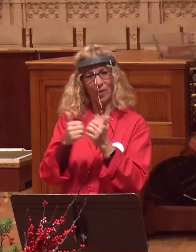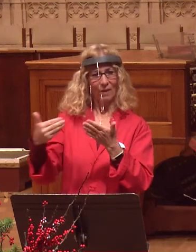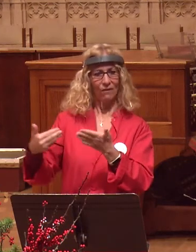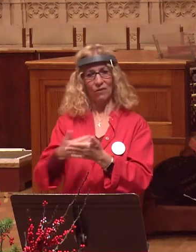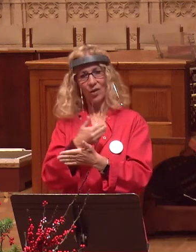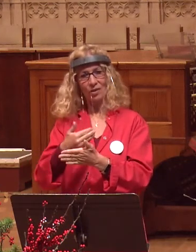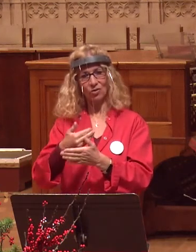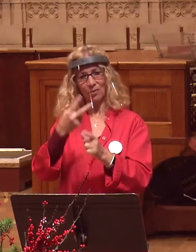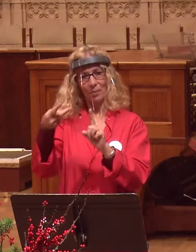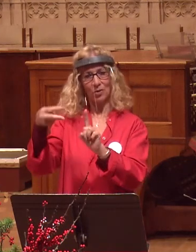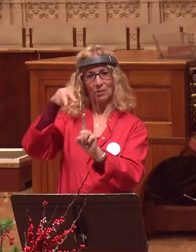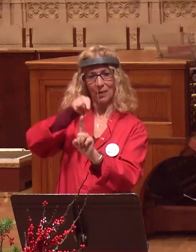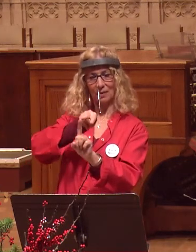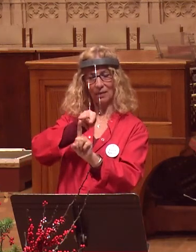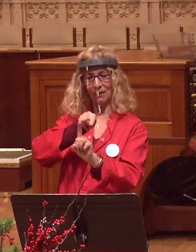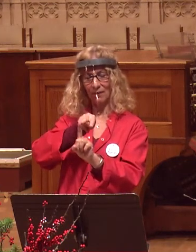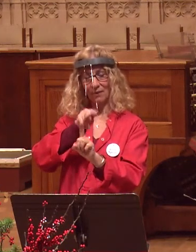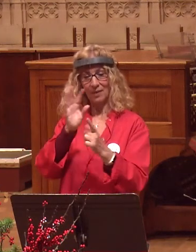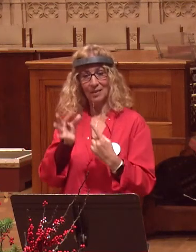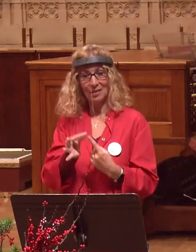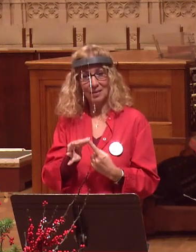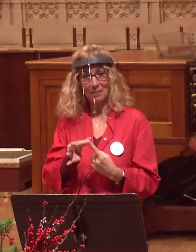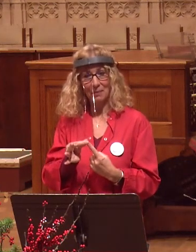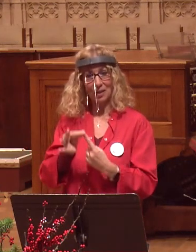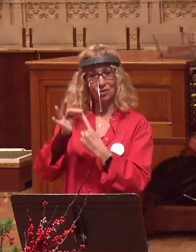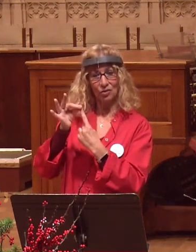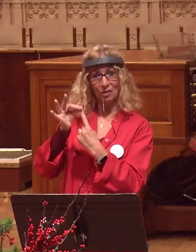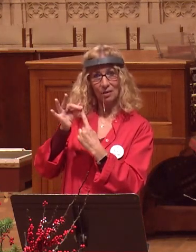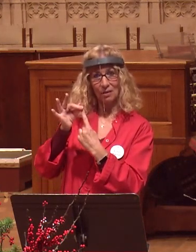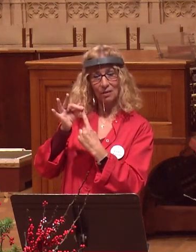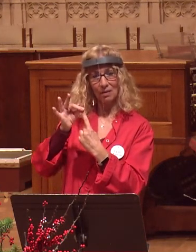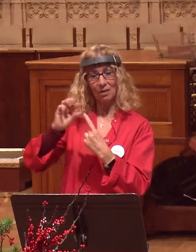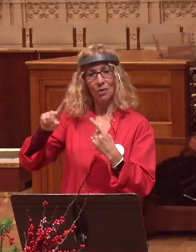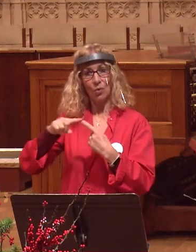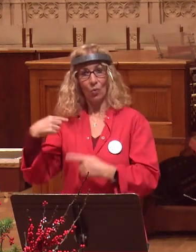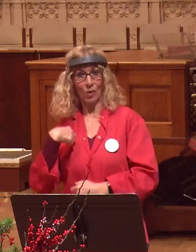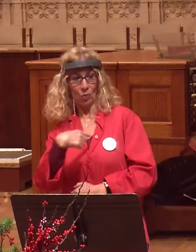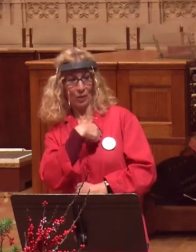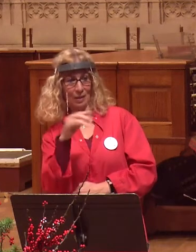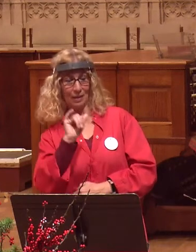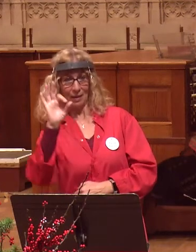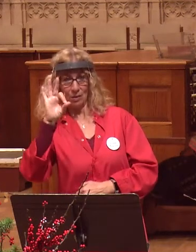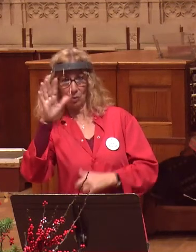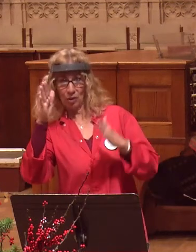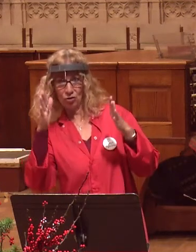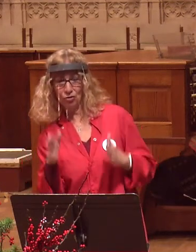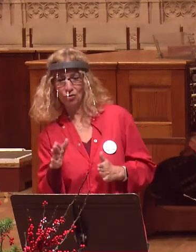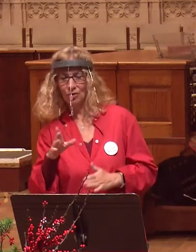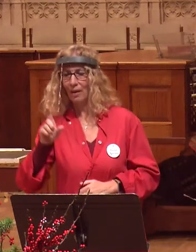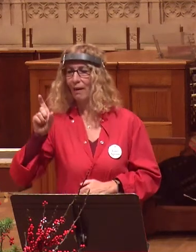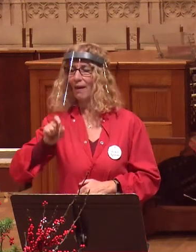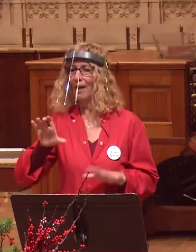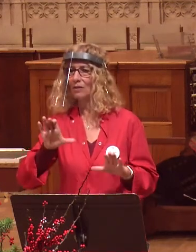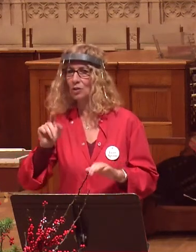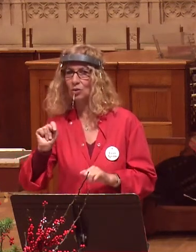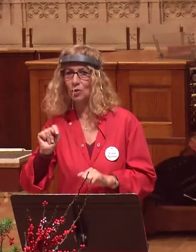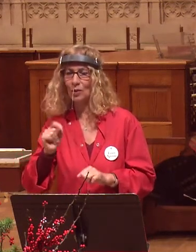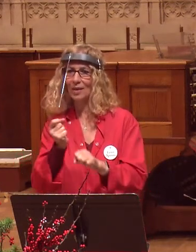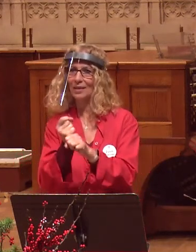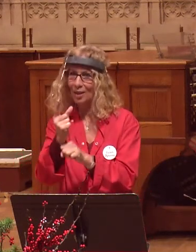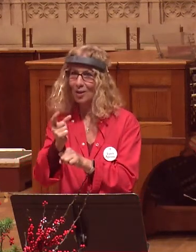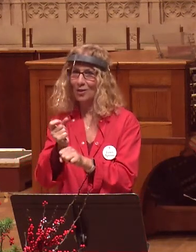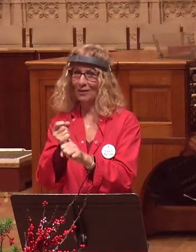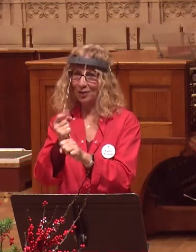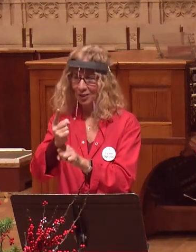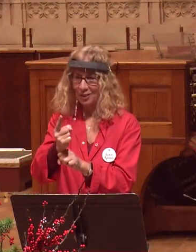perspective, especially when we as preachers have to do it year after